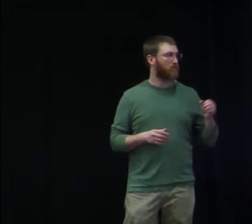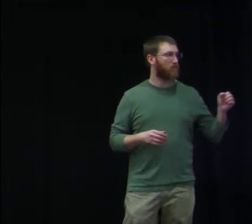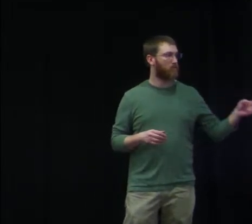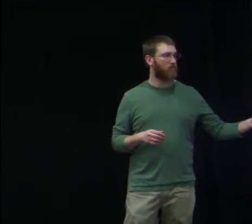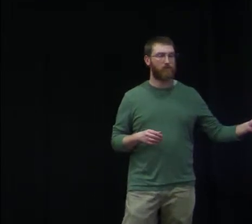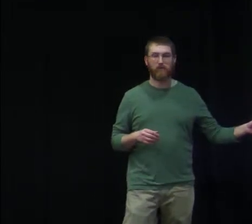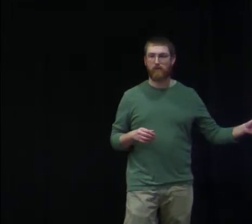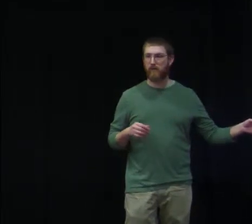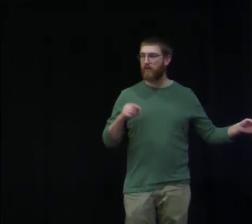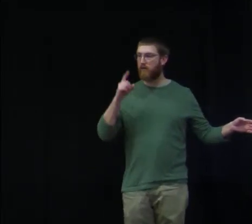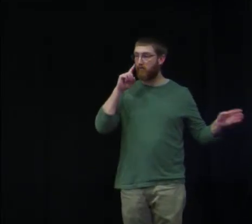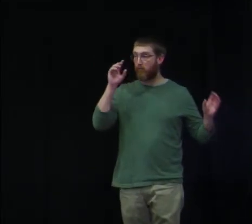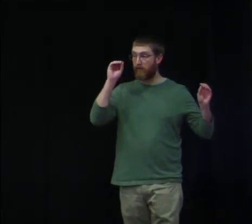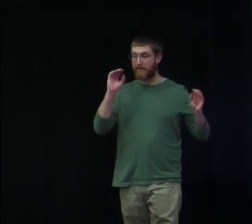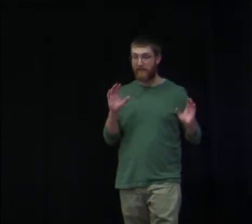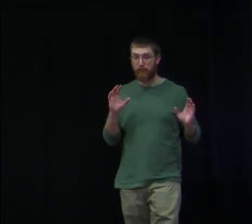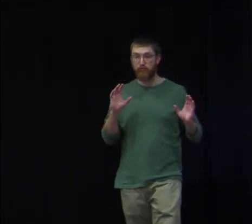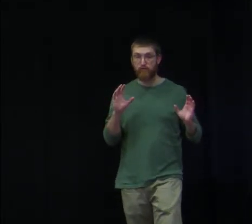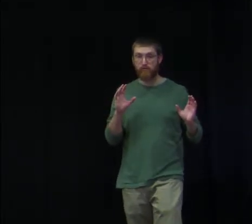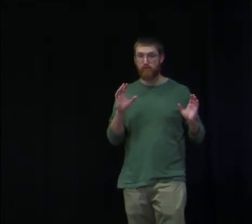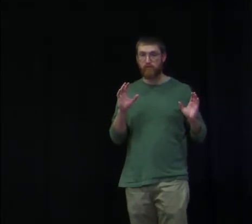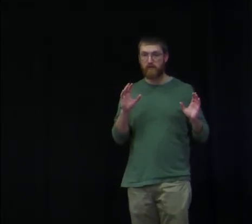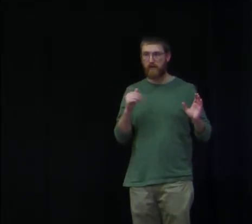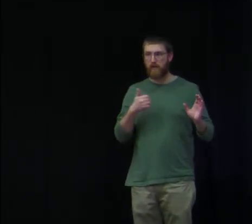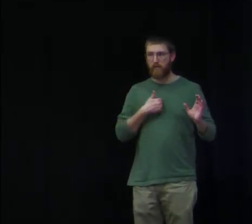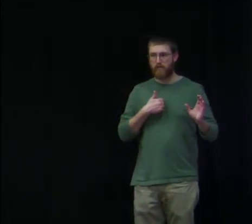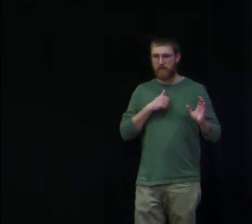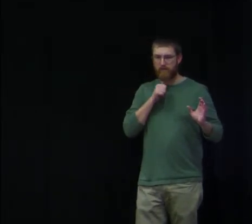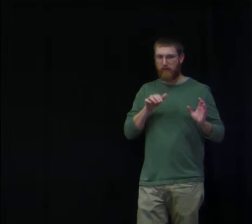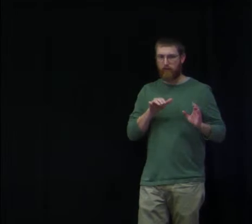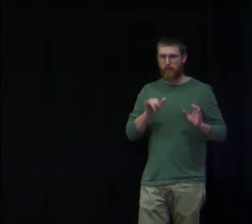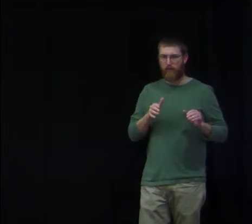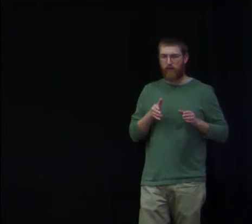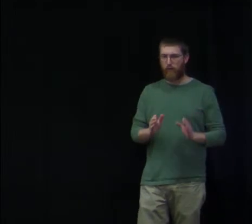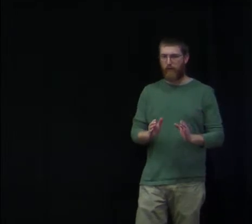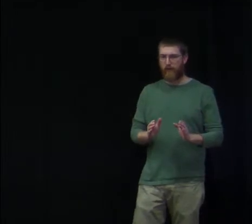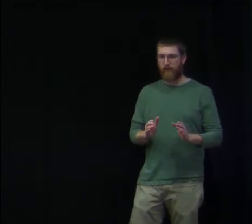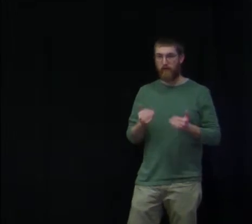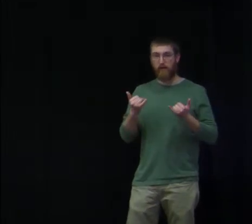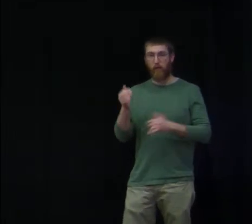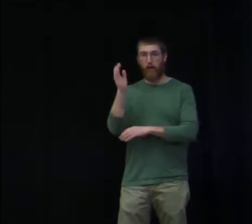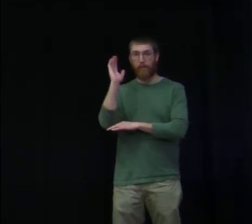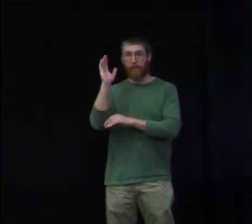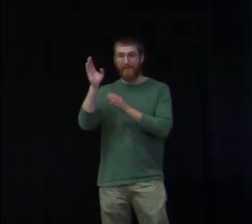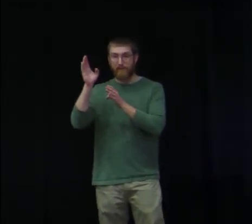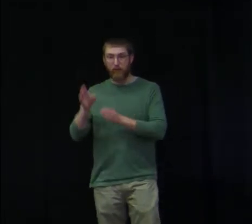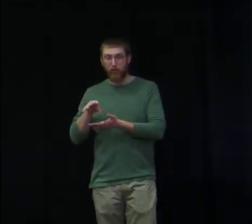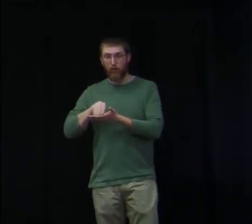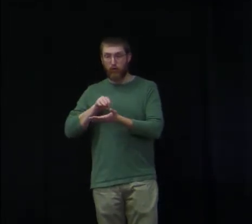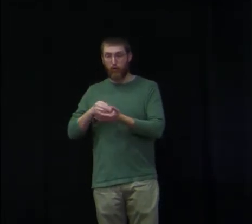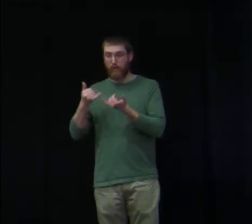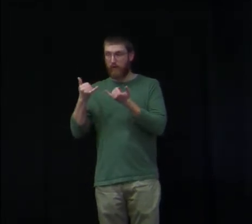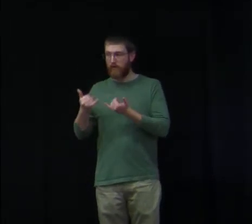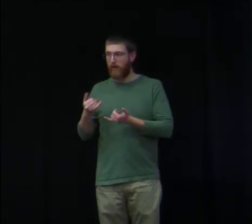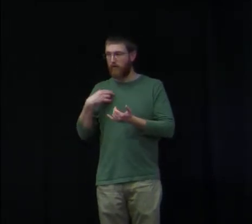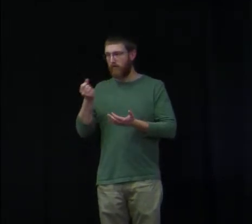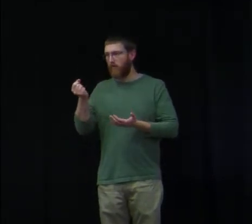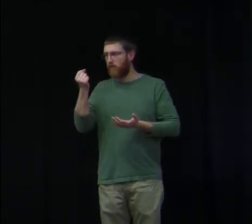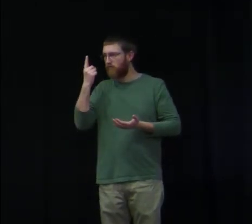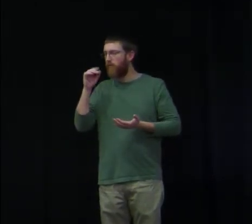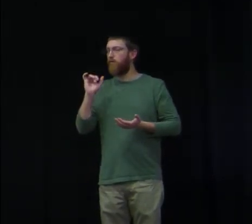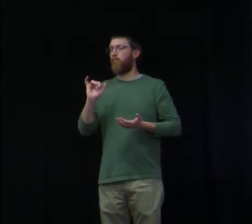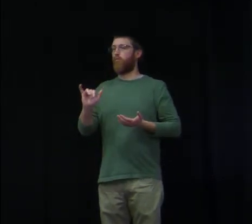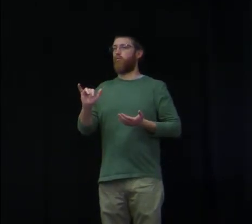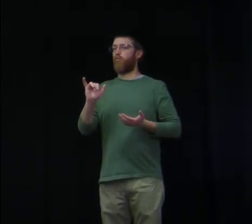teacher, I don't think I did it that way. Now, as a presenter and learning about it now, I understand that that's